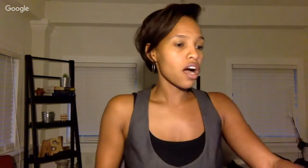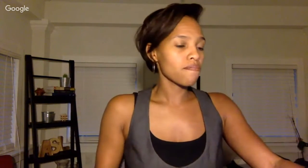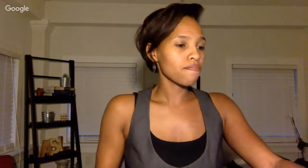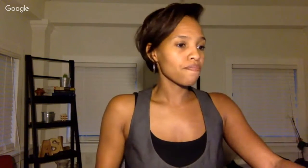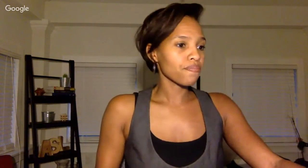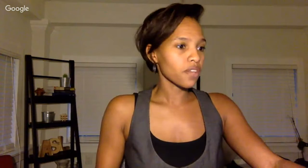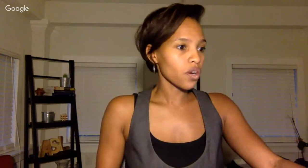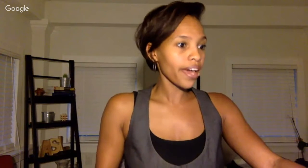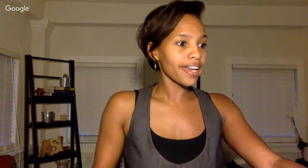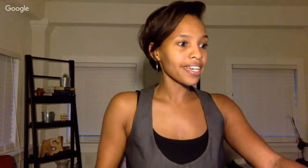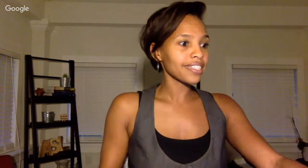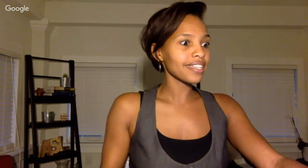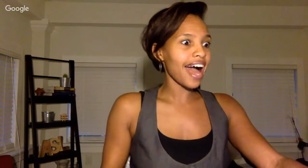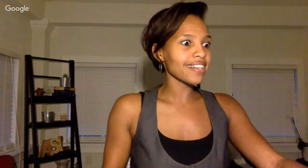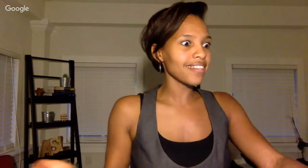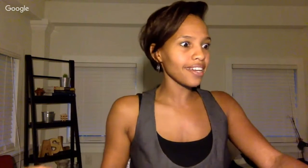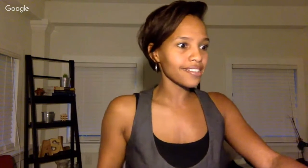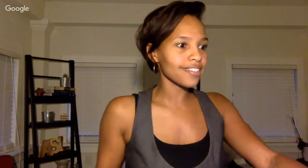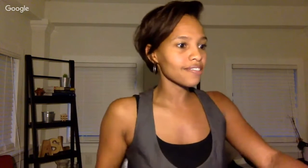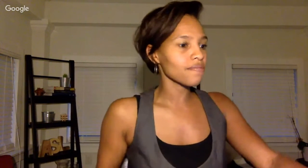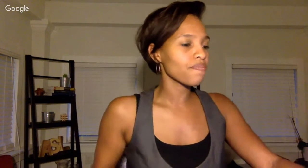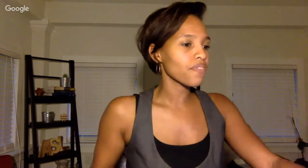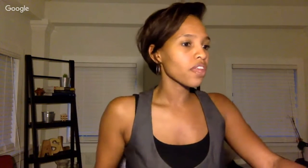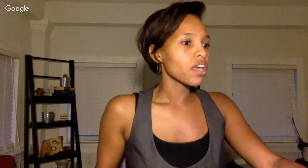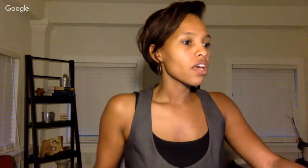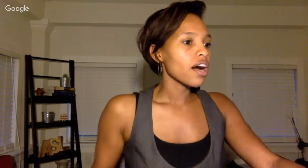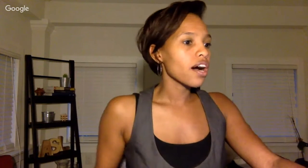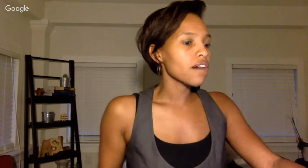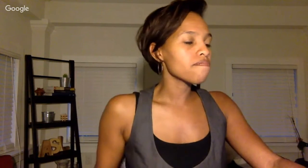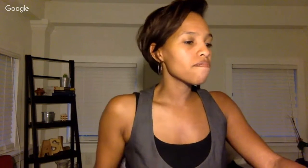middle. Okay, last sentence.